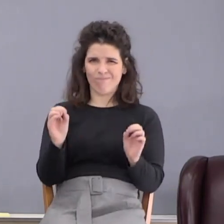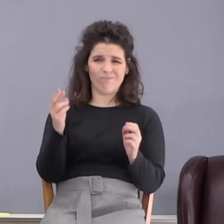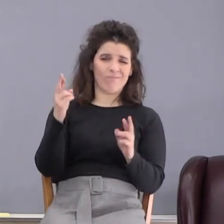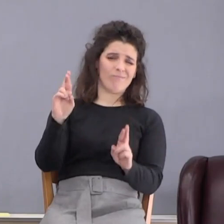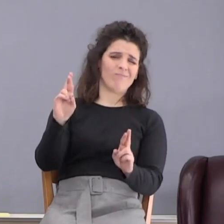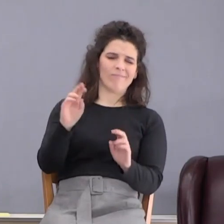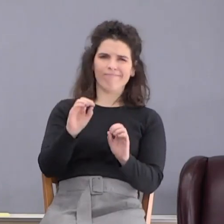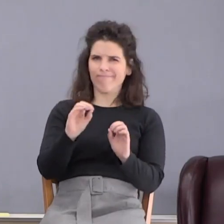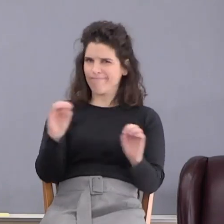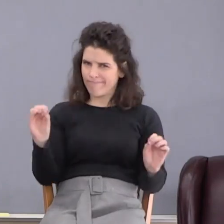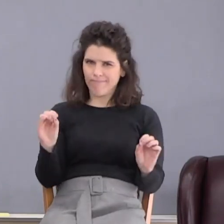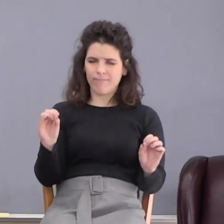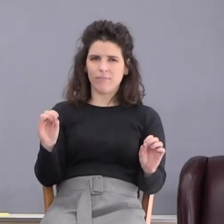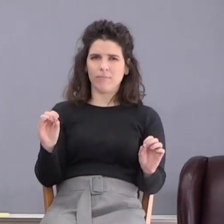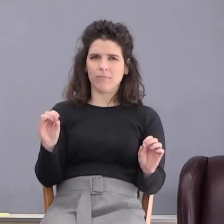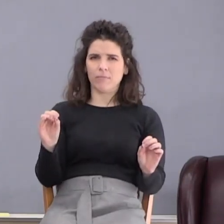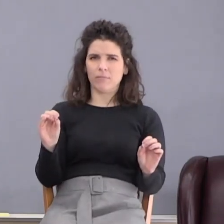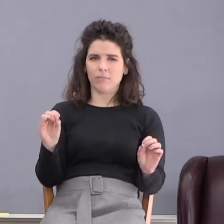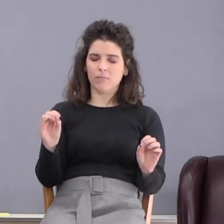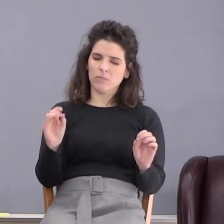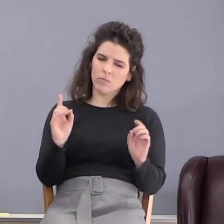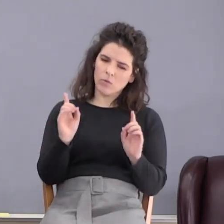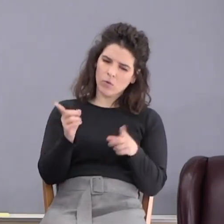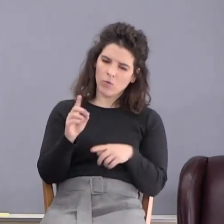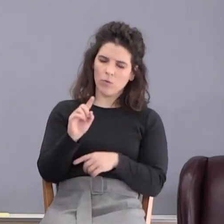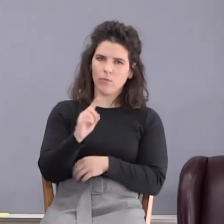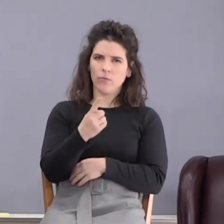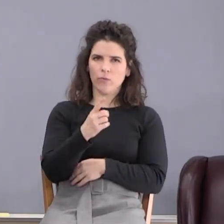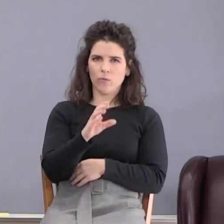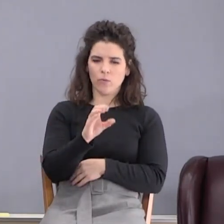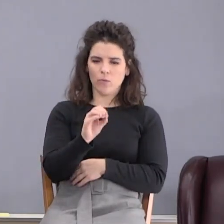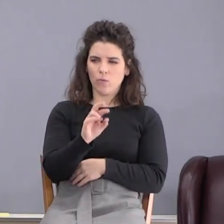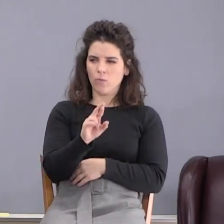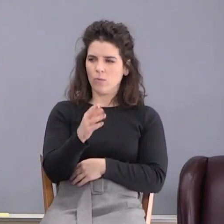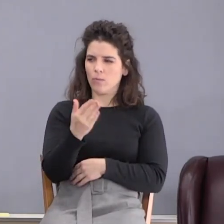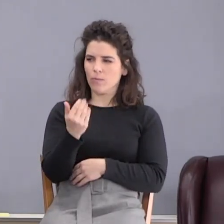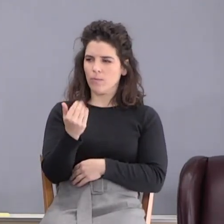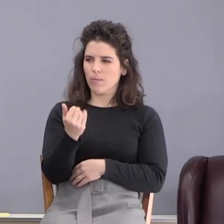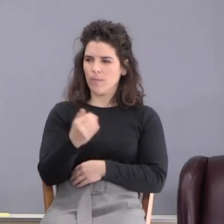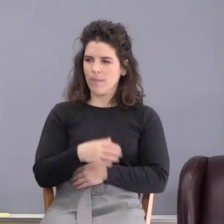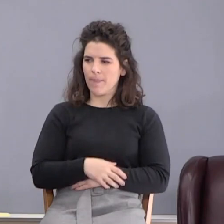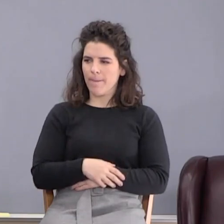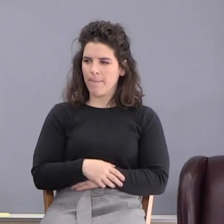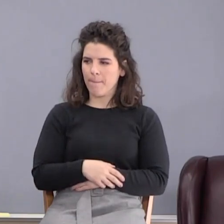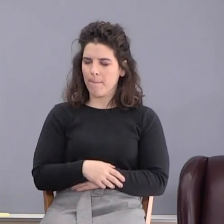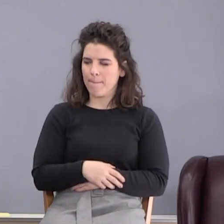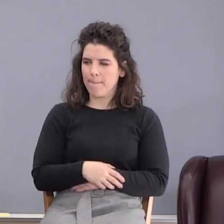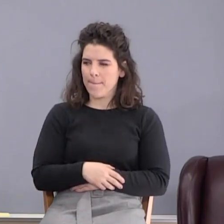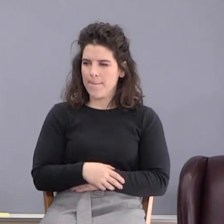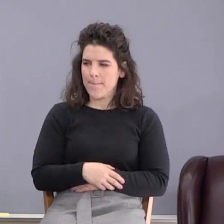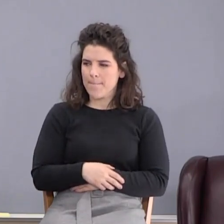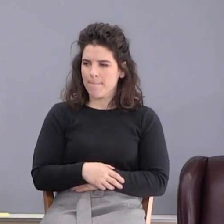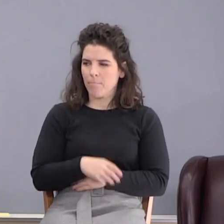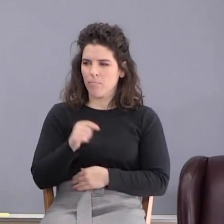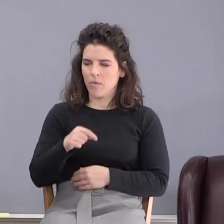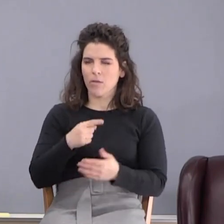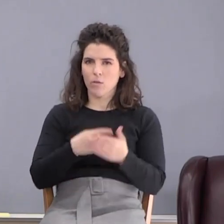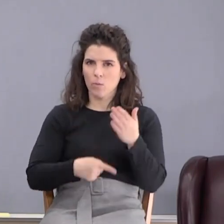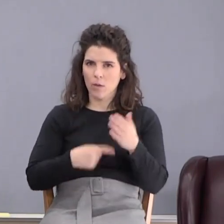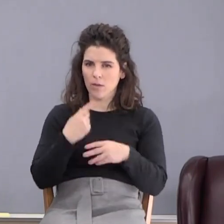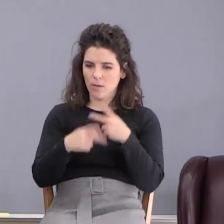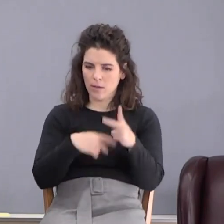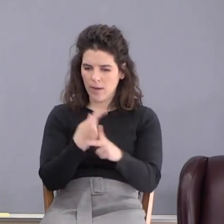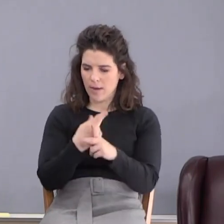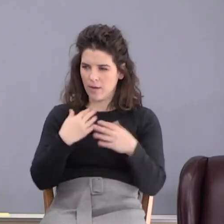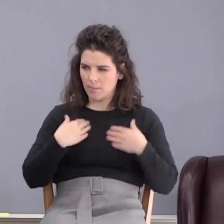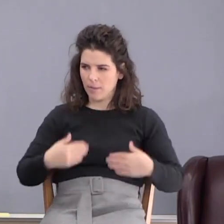no respect. Go to 1 Corinthians chapter 15. Here's the type of